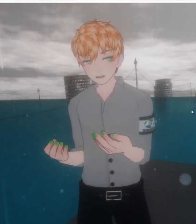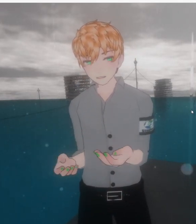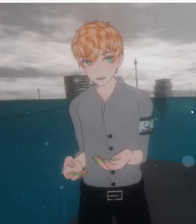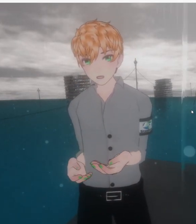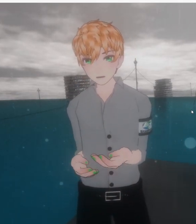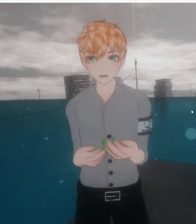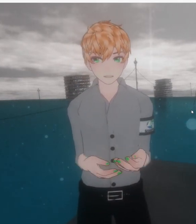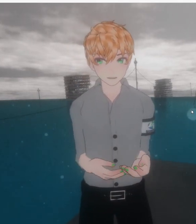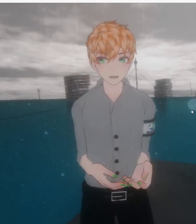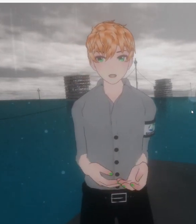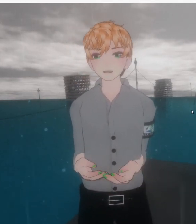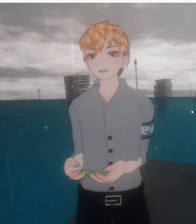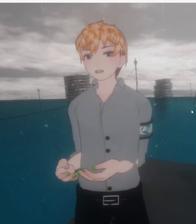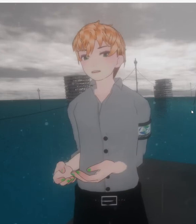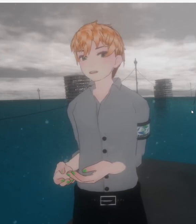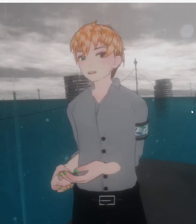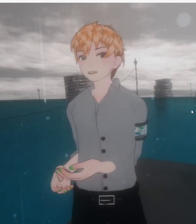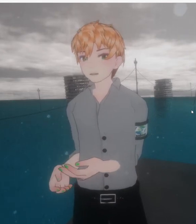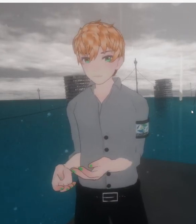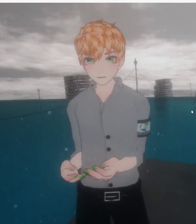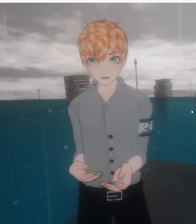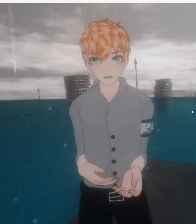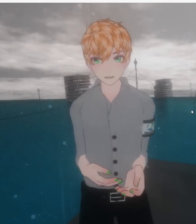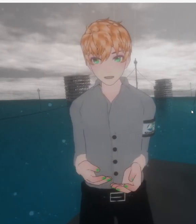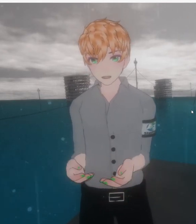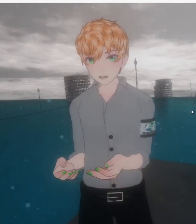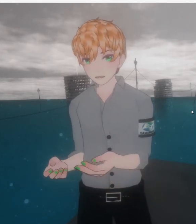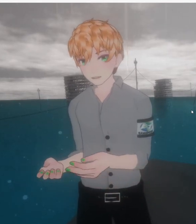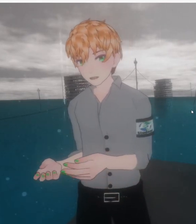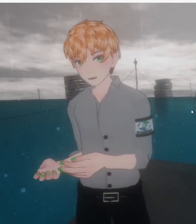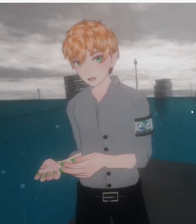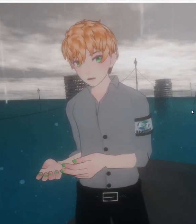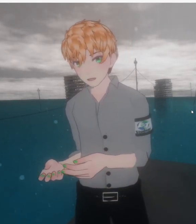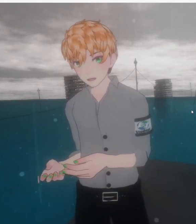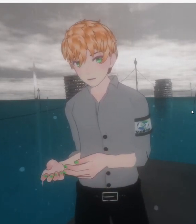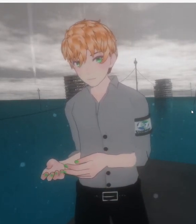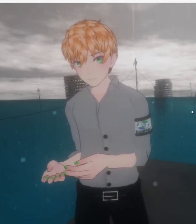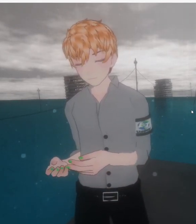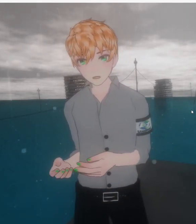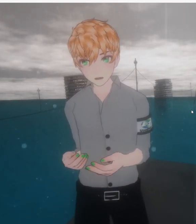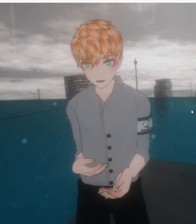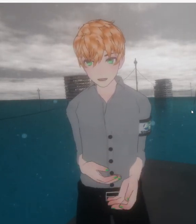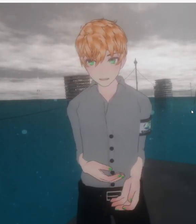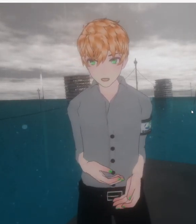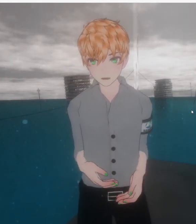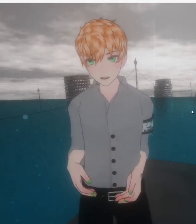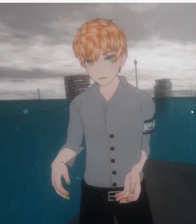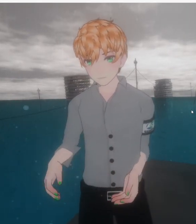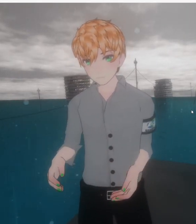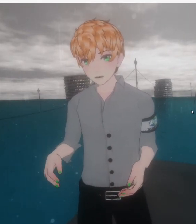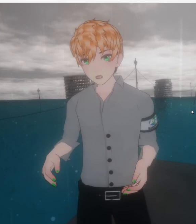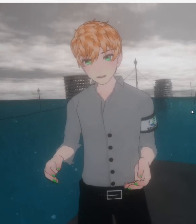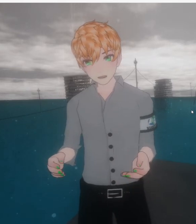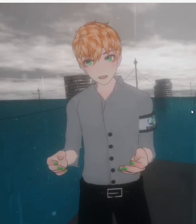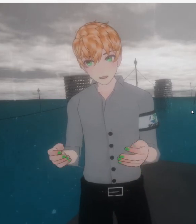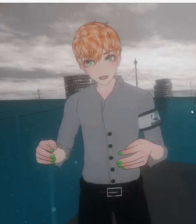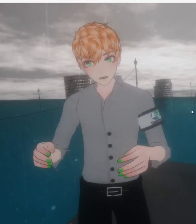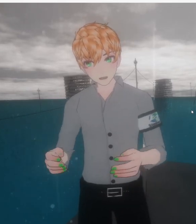new place yet again. And for the first few days, it's going to be a real big struggle because you don't even have running water